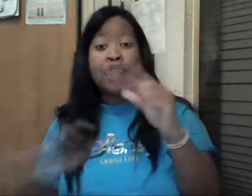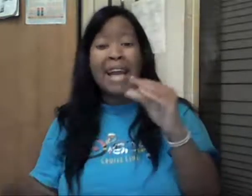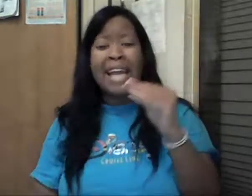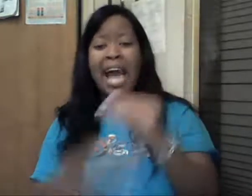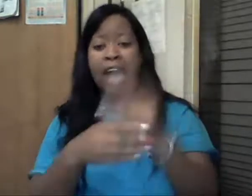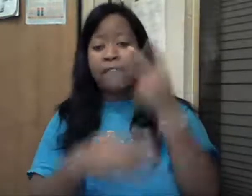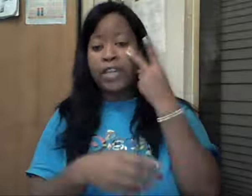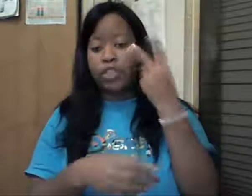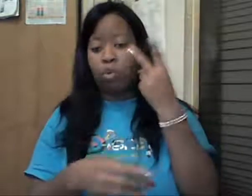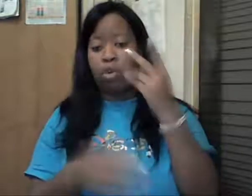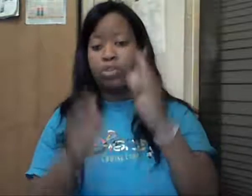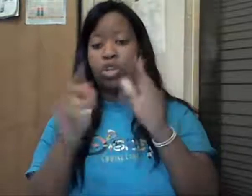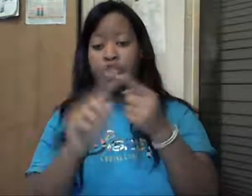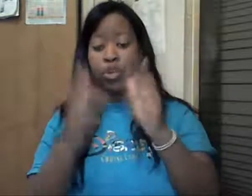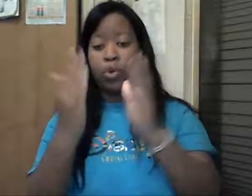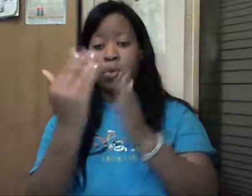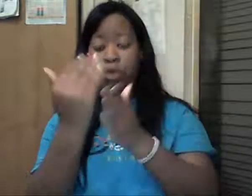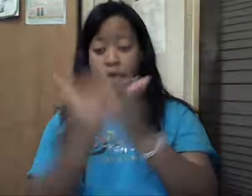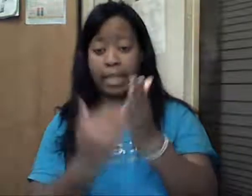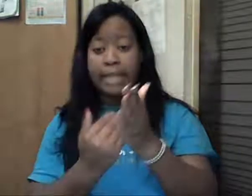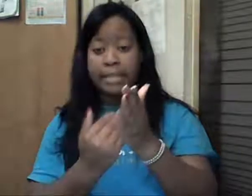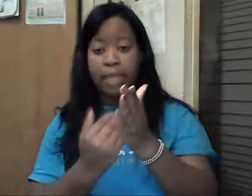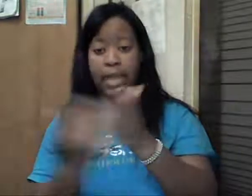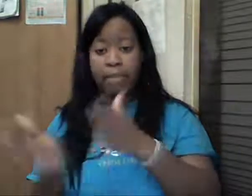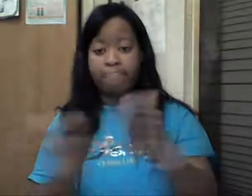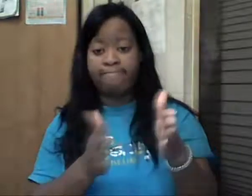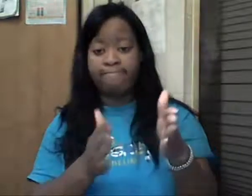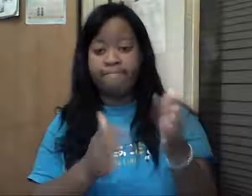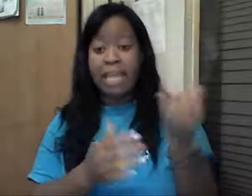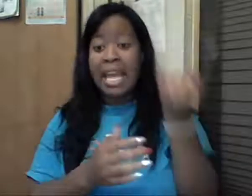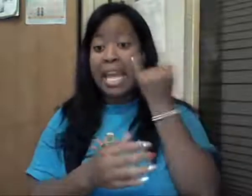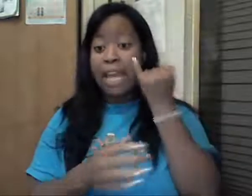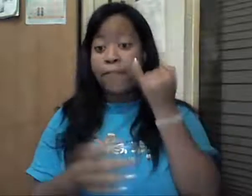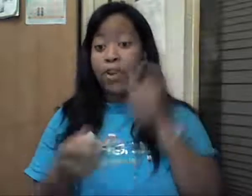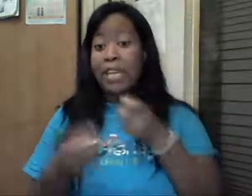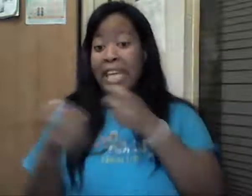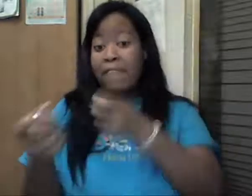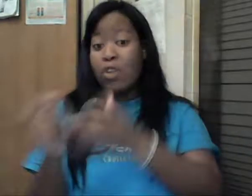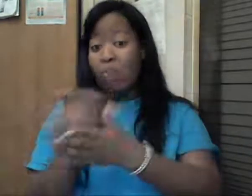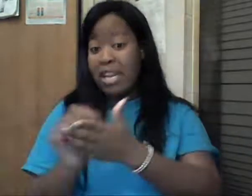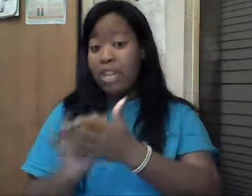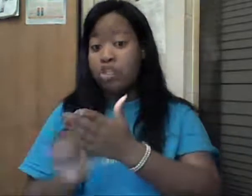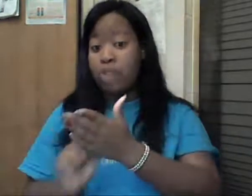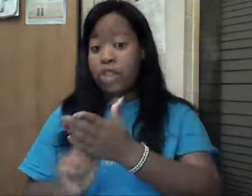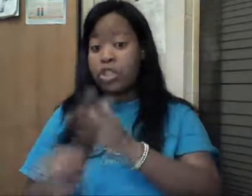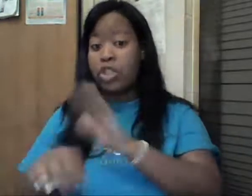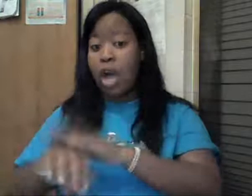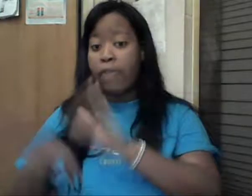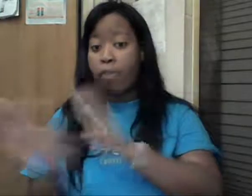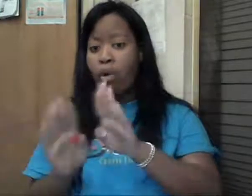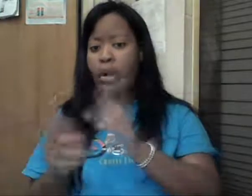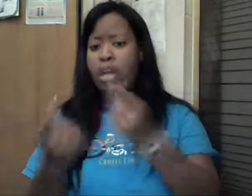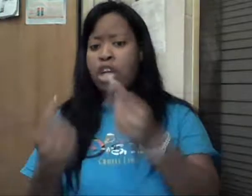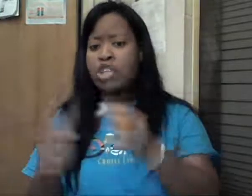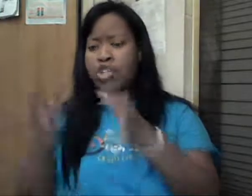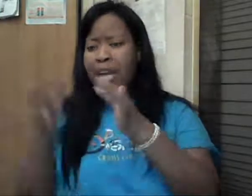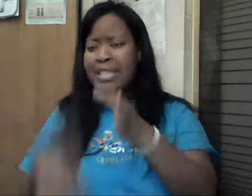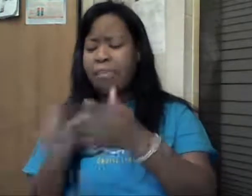to add visuals to your lesson plan. If you're giving written instructions on the board, try to